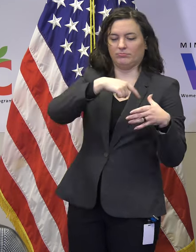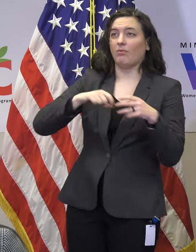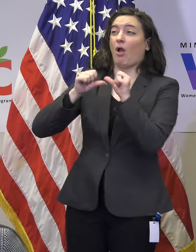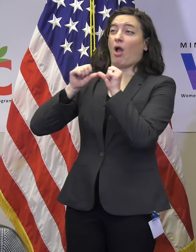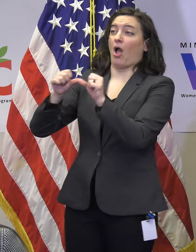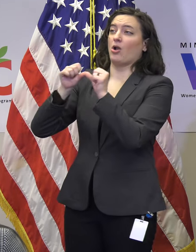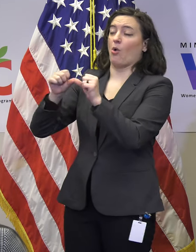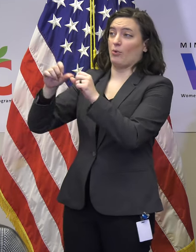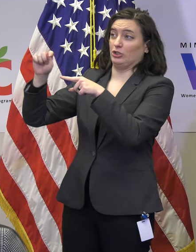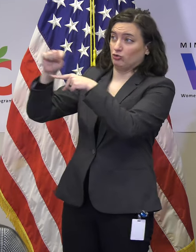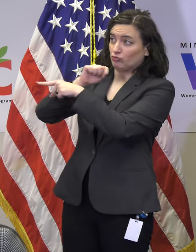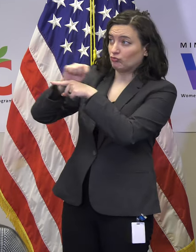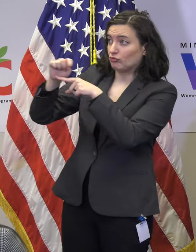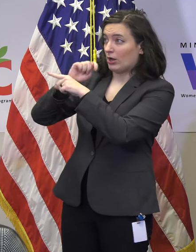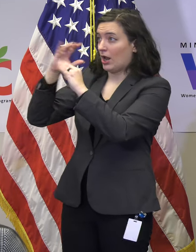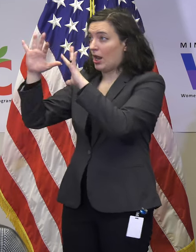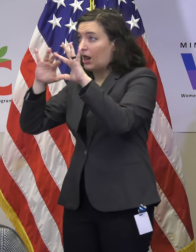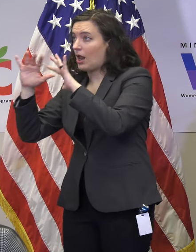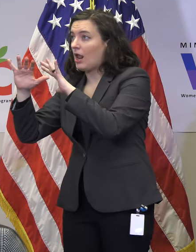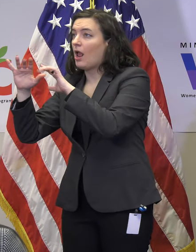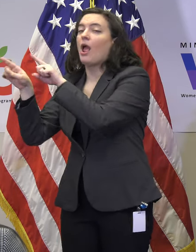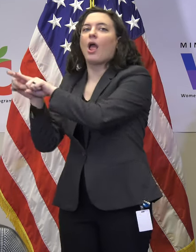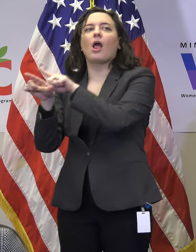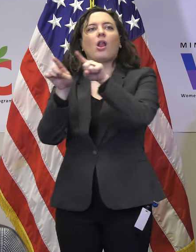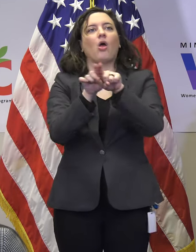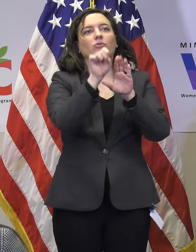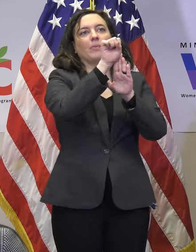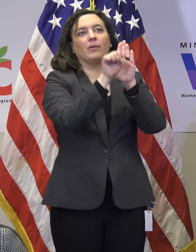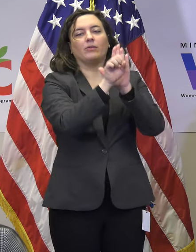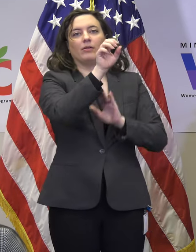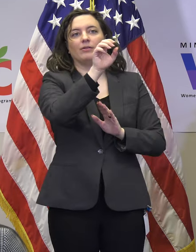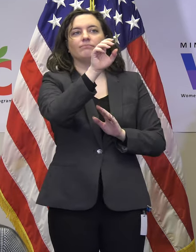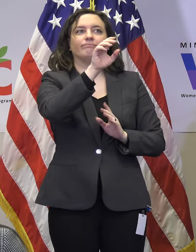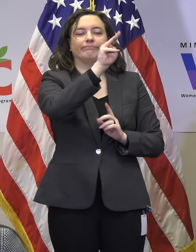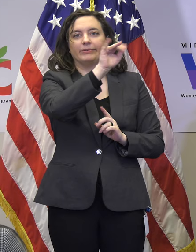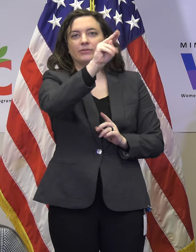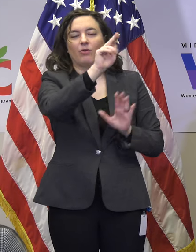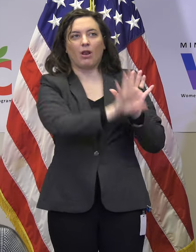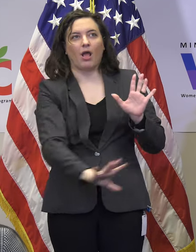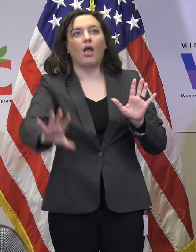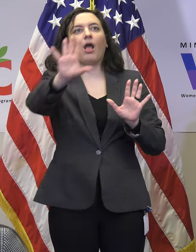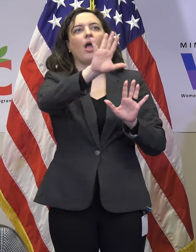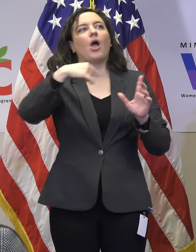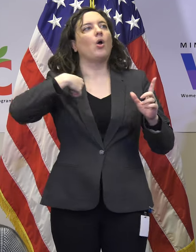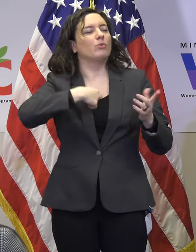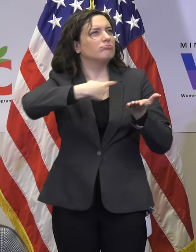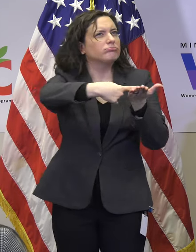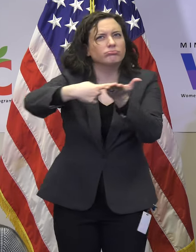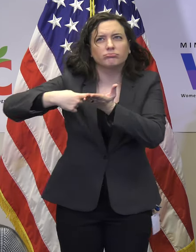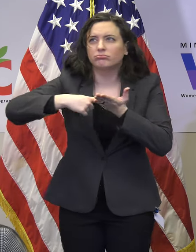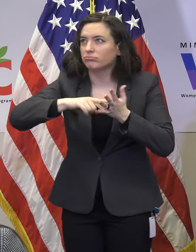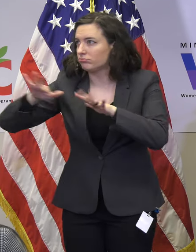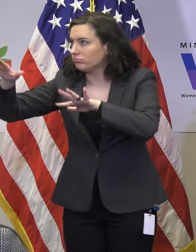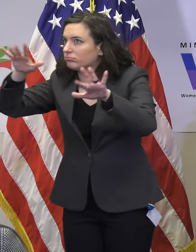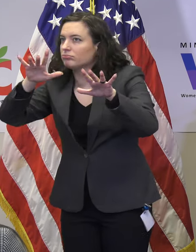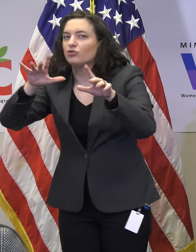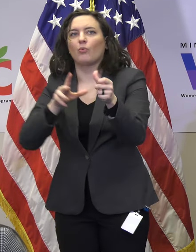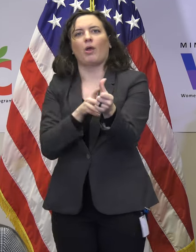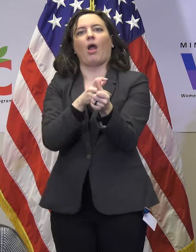and also with the state of Minnesota to stay up to date with the most recent breastfeeding